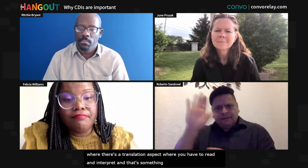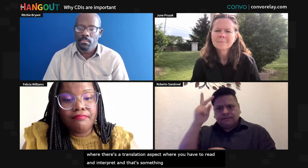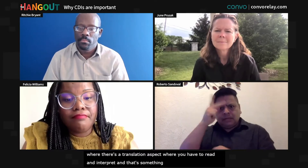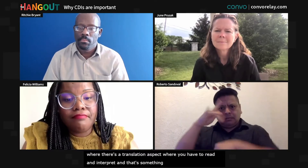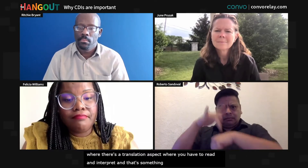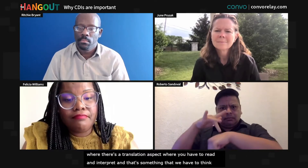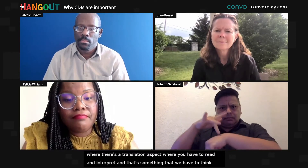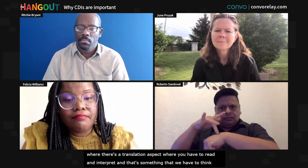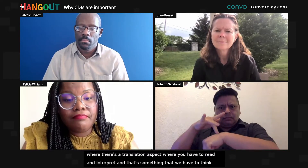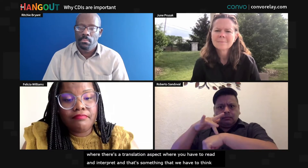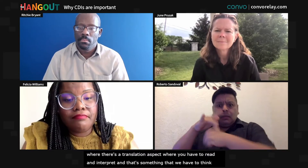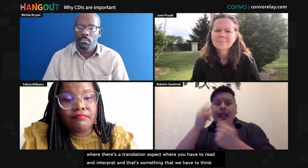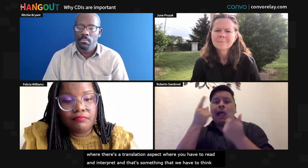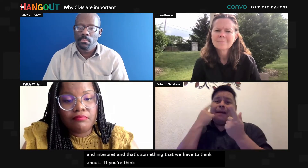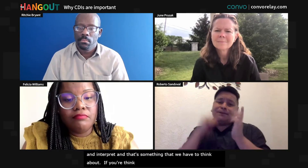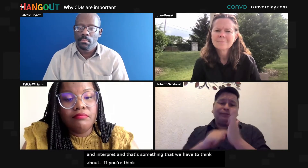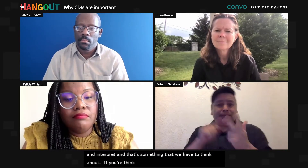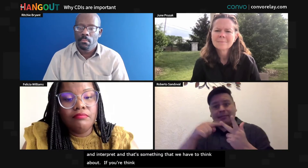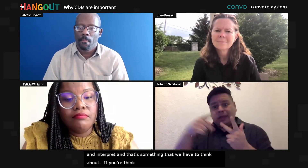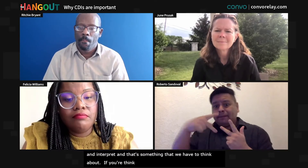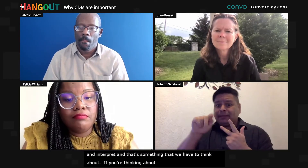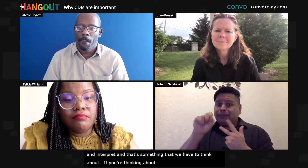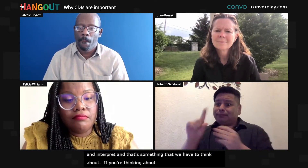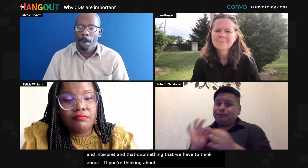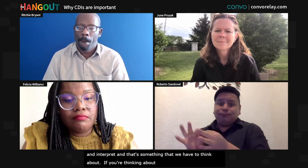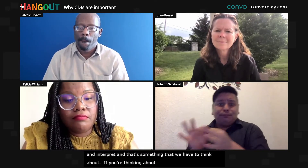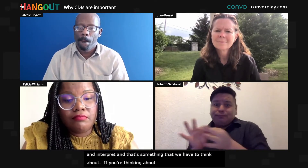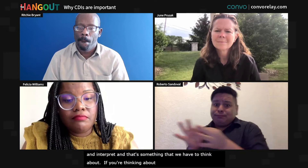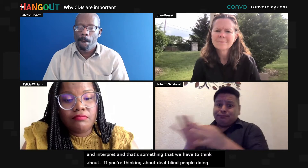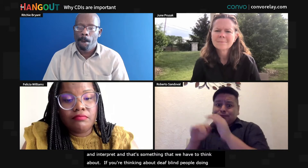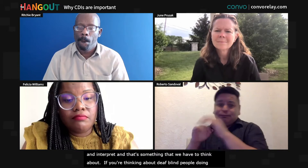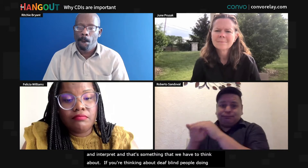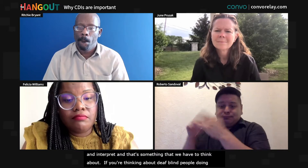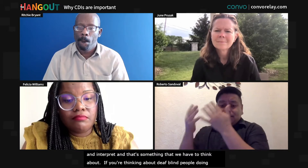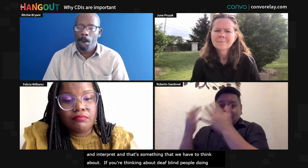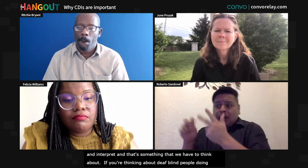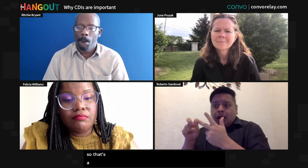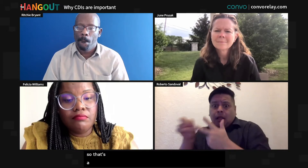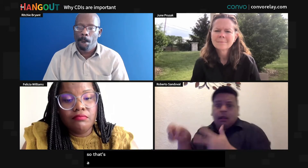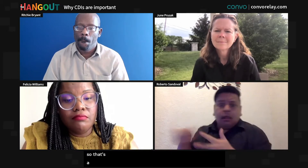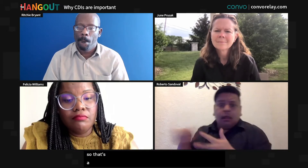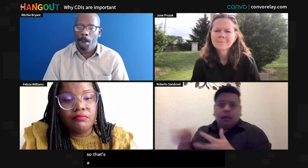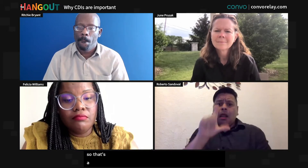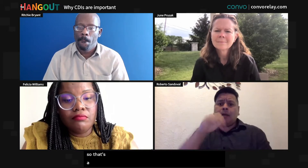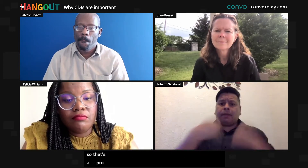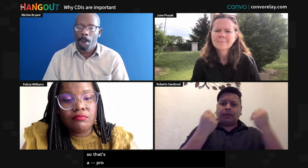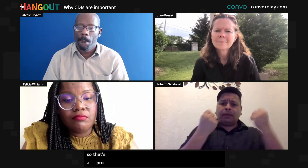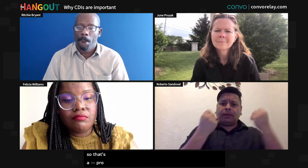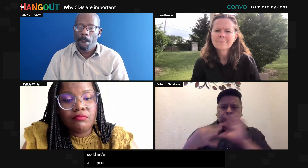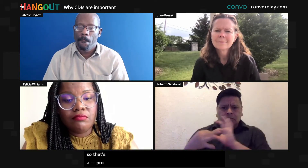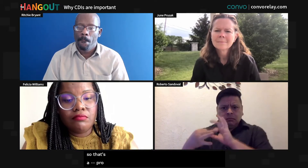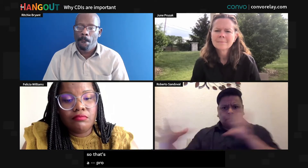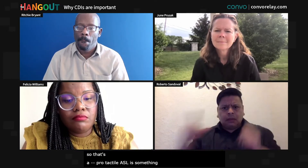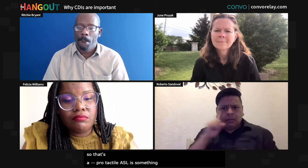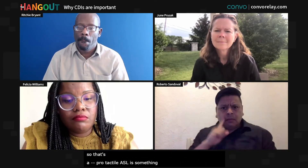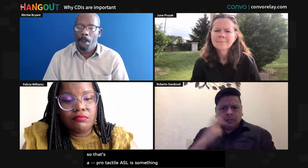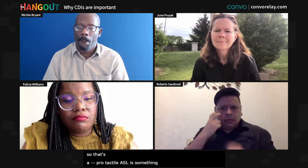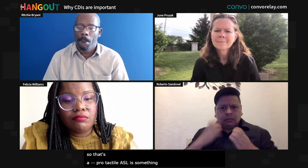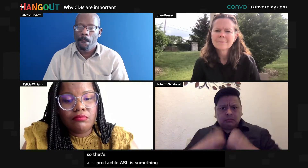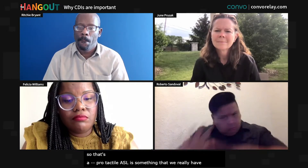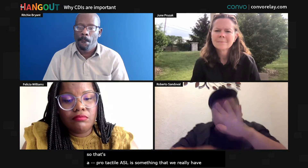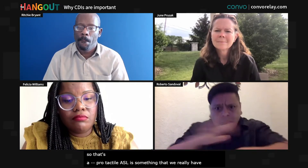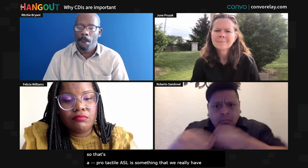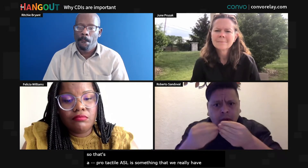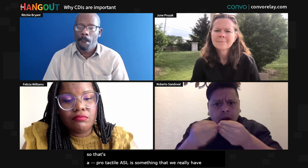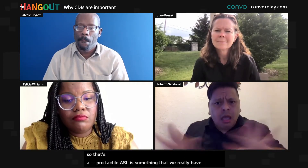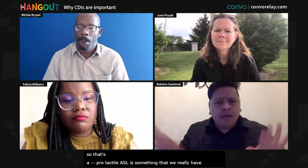to do that? So that's certainly protactile ASL is something that we really have to think about. And so we're